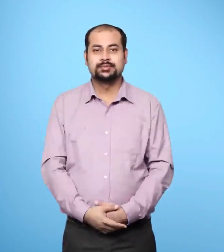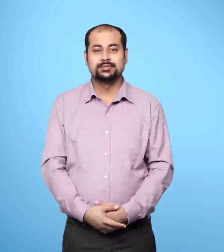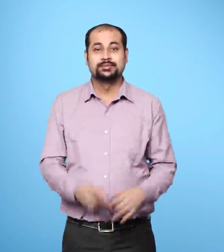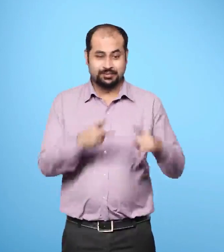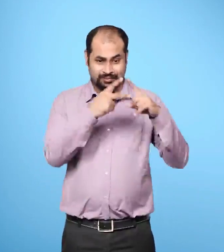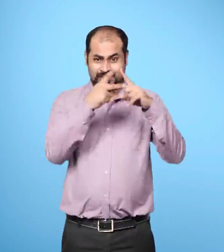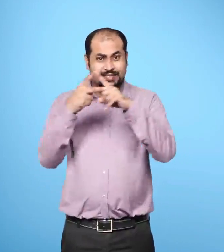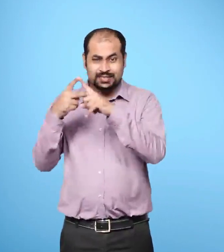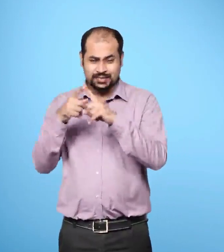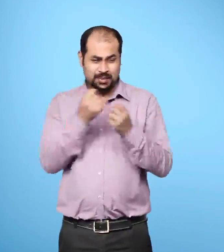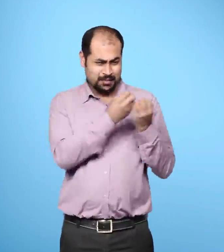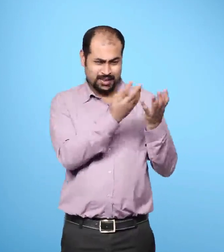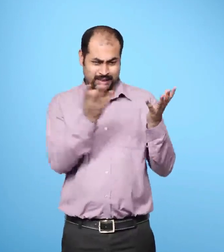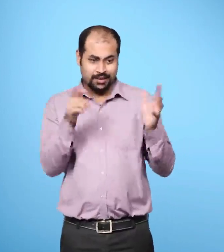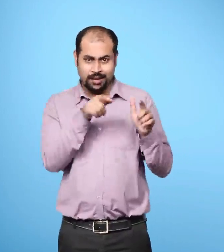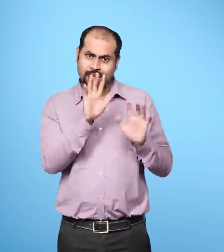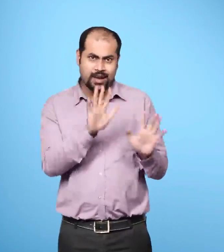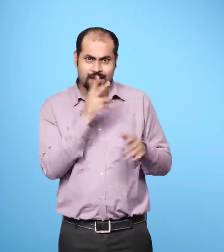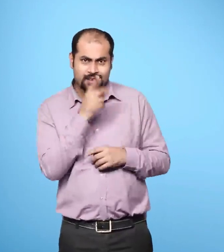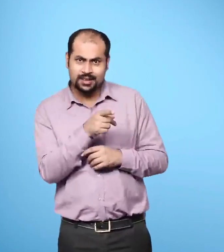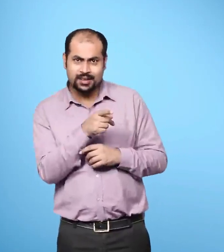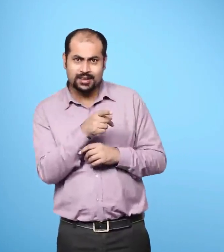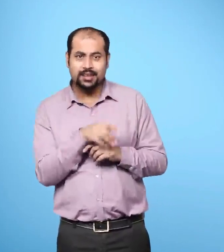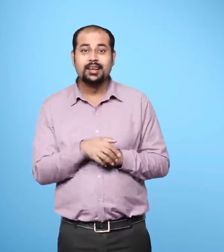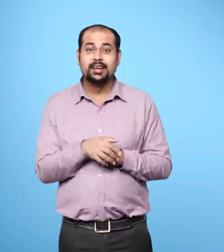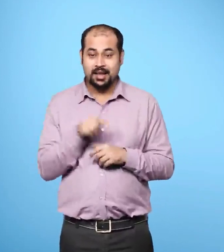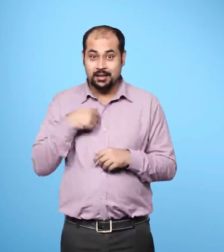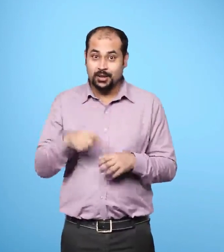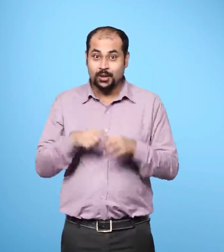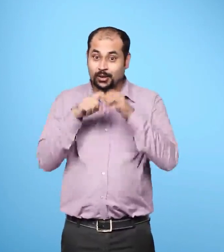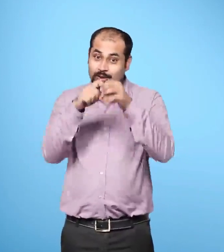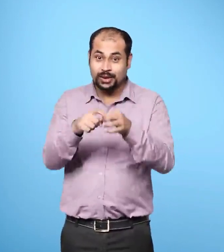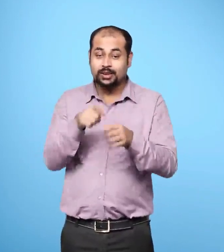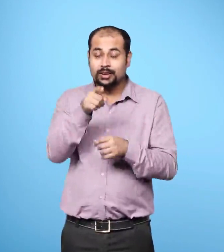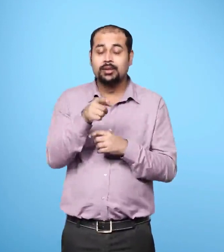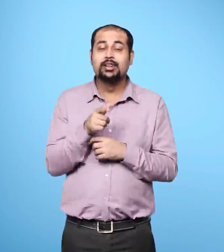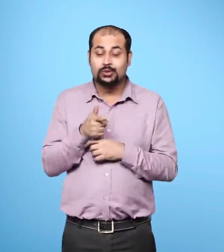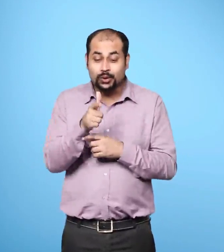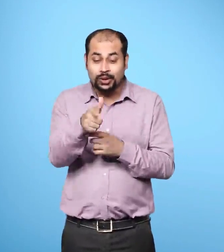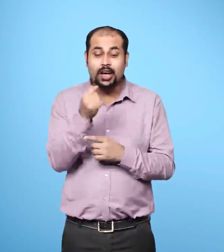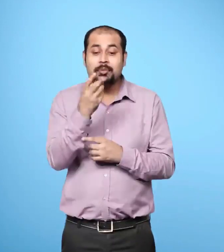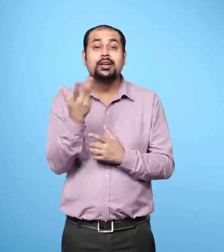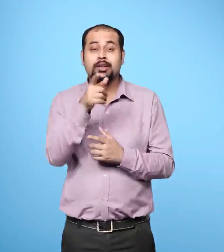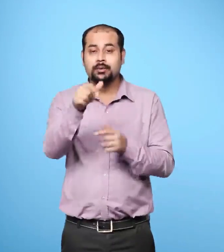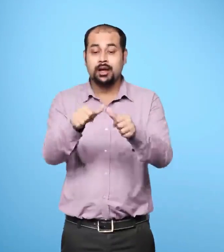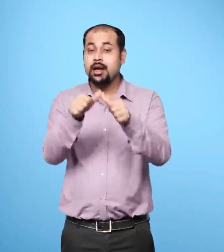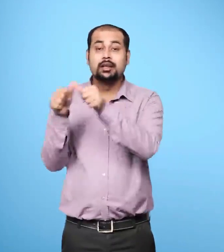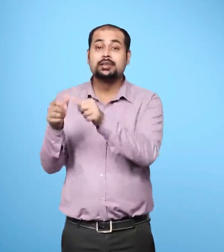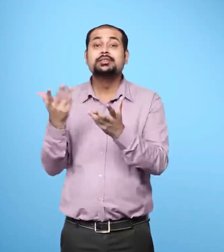The picture shows 6 blue cards and the question you need to answer is, for